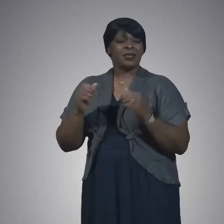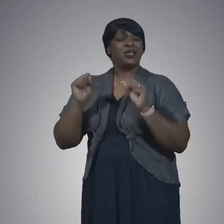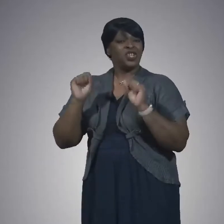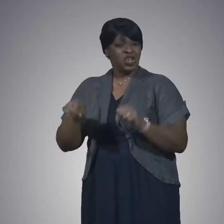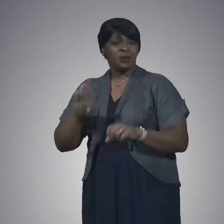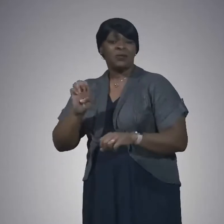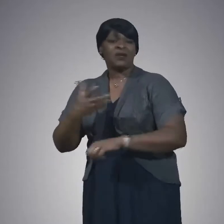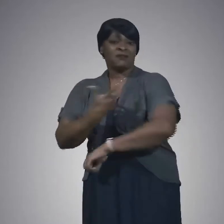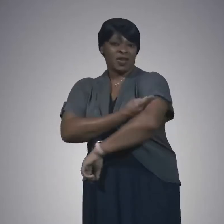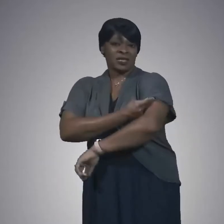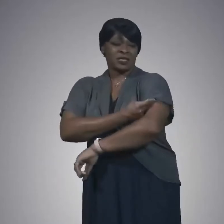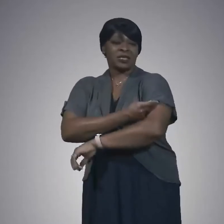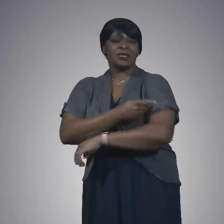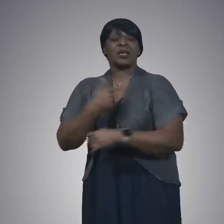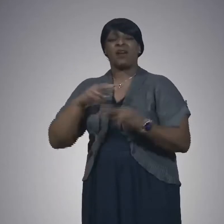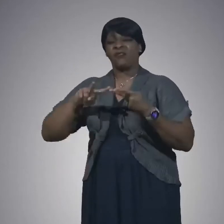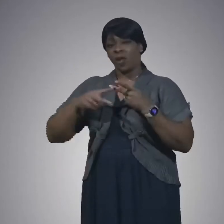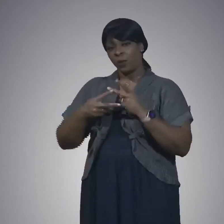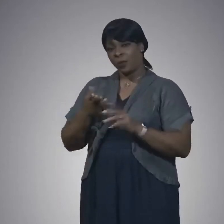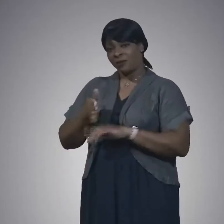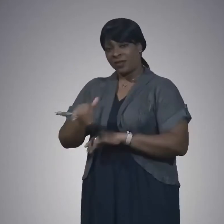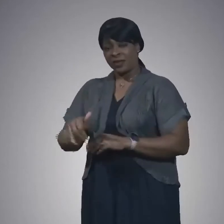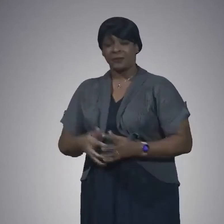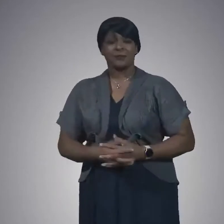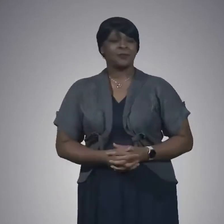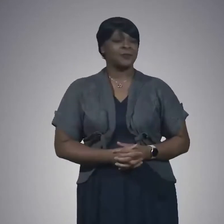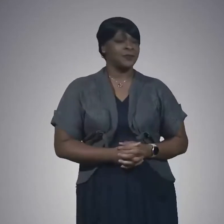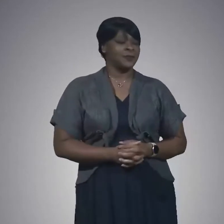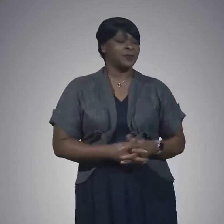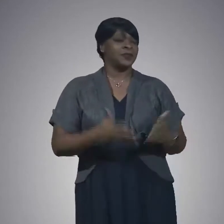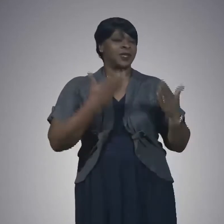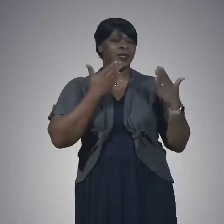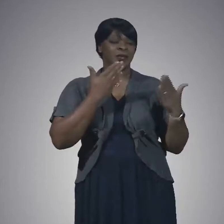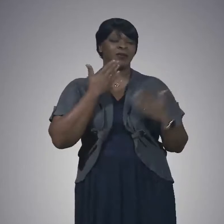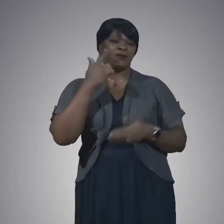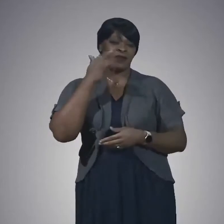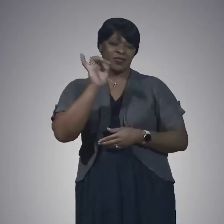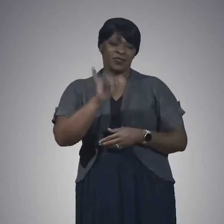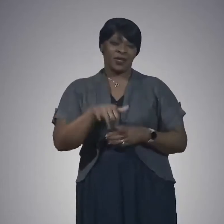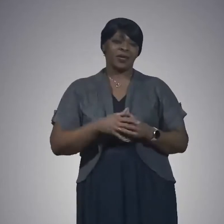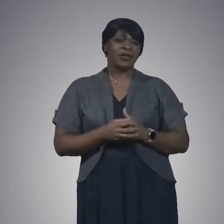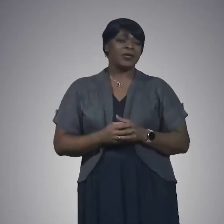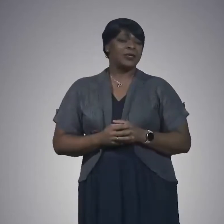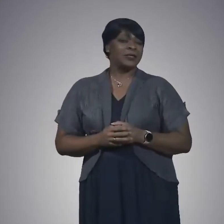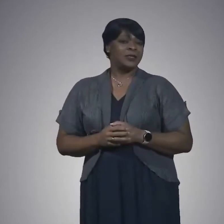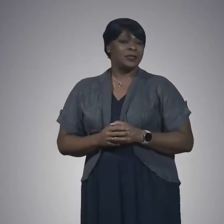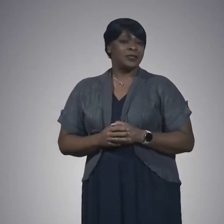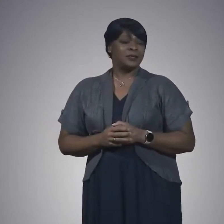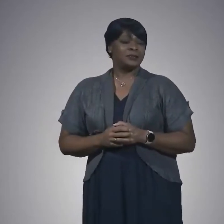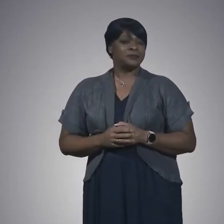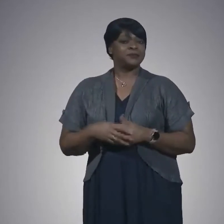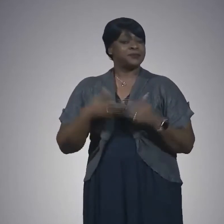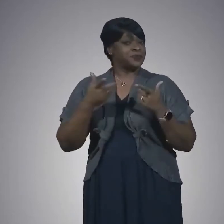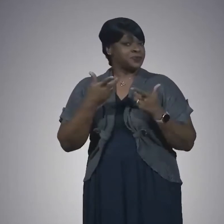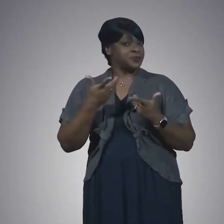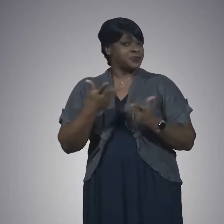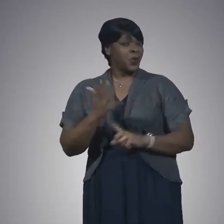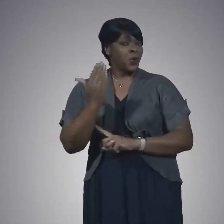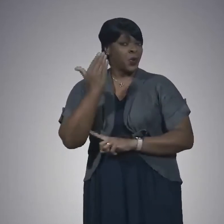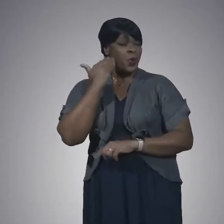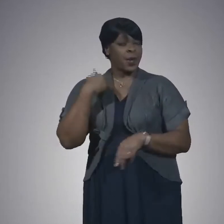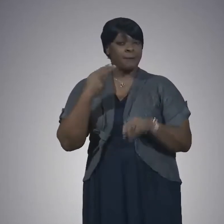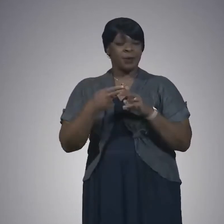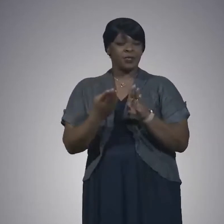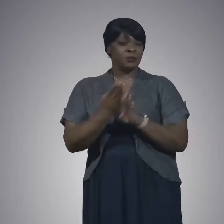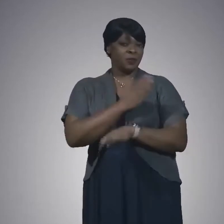and a follow-up. Thank you for that question. As you know, and I've said this